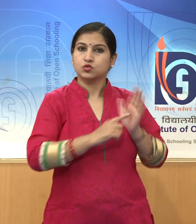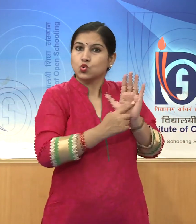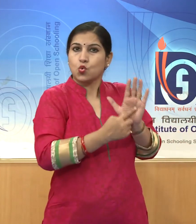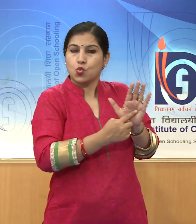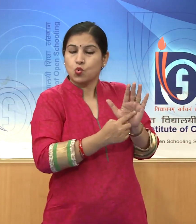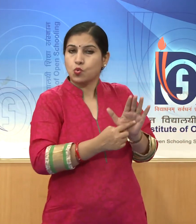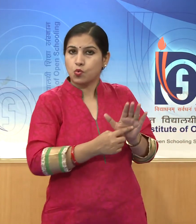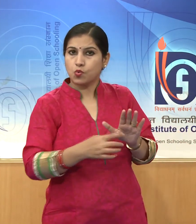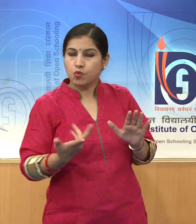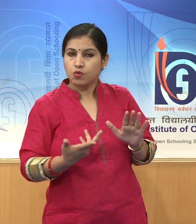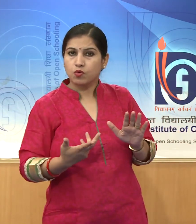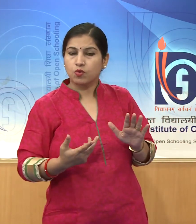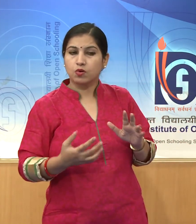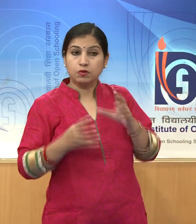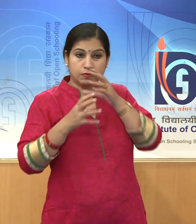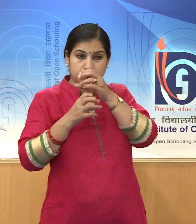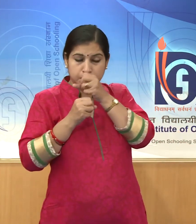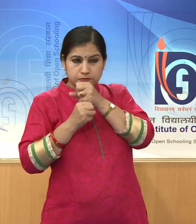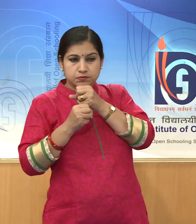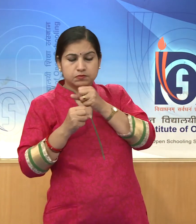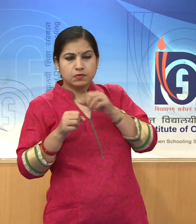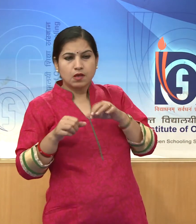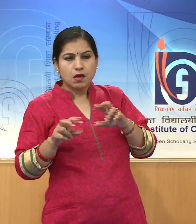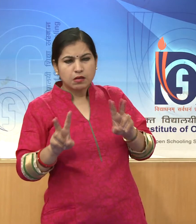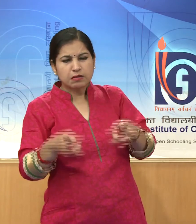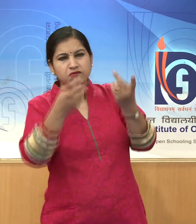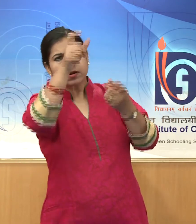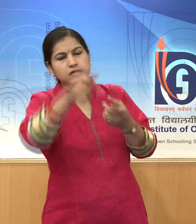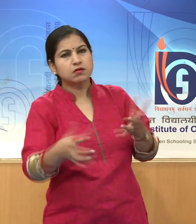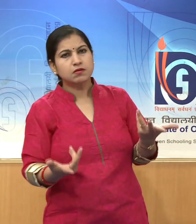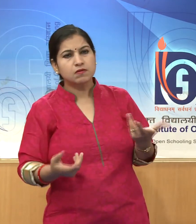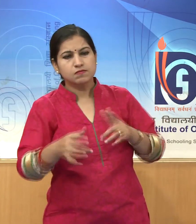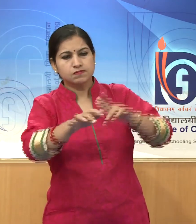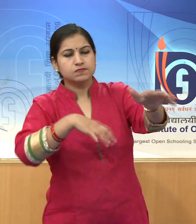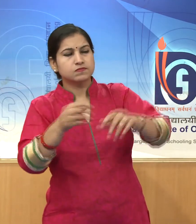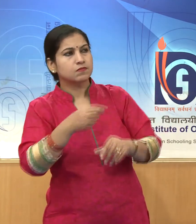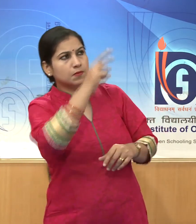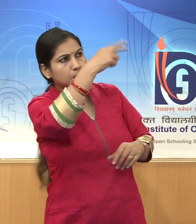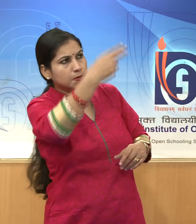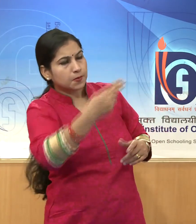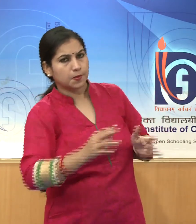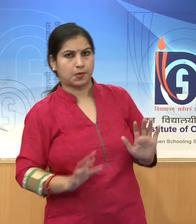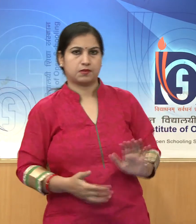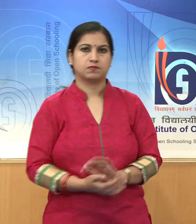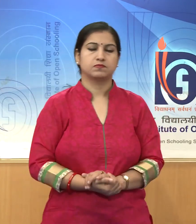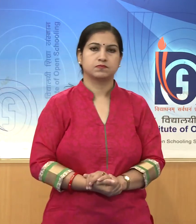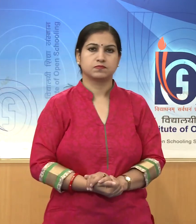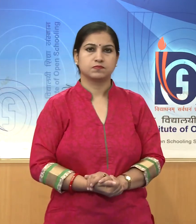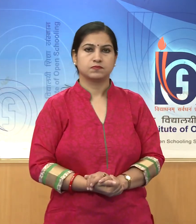reflect the mysterious character of cities. The